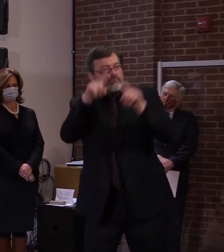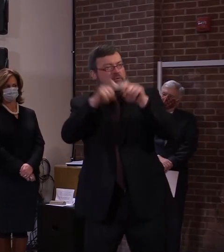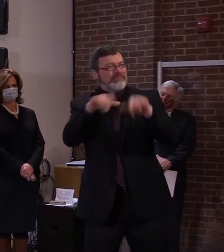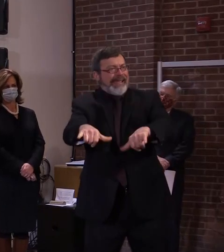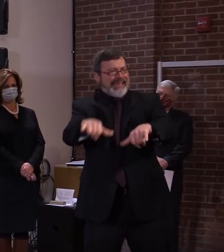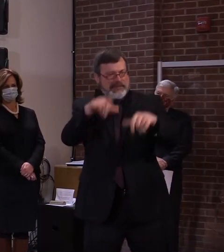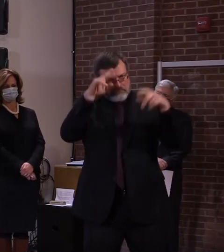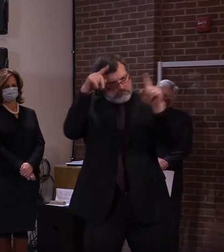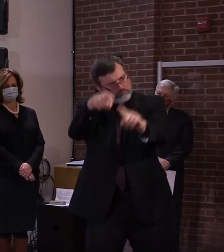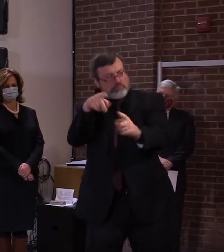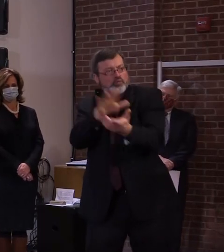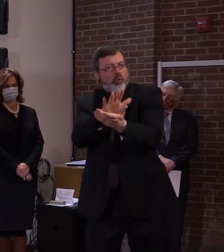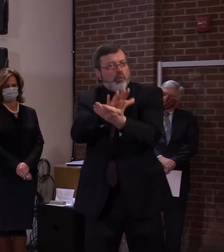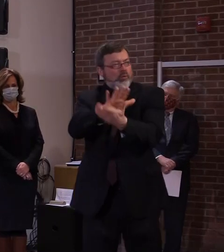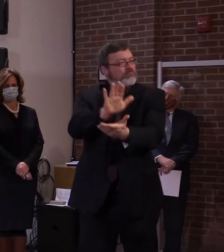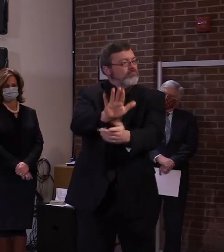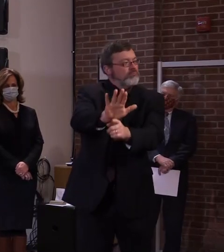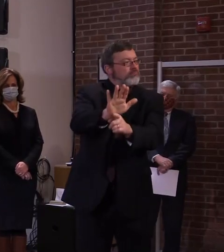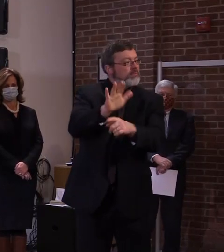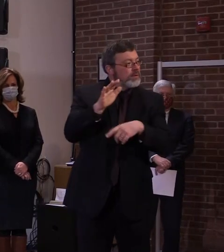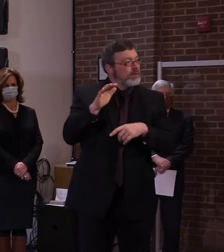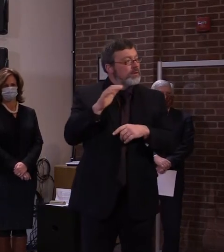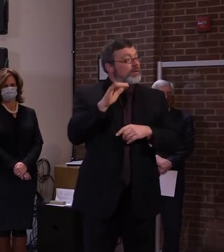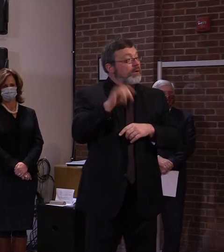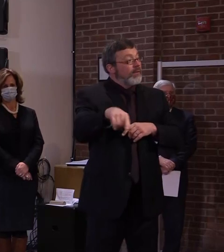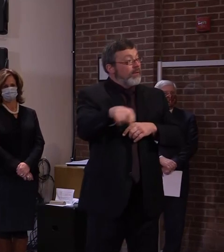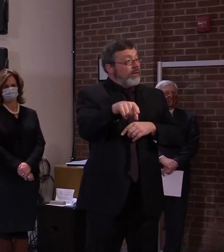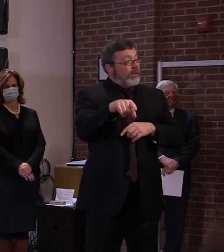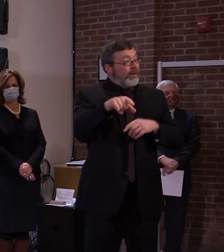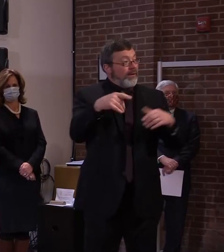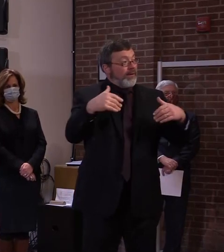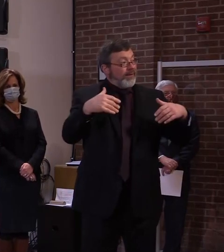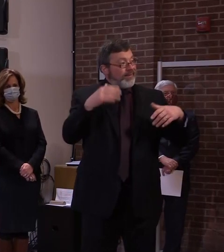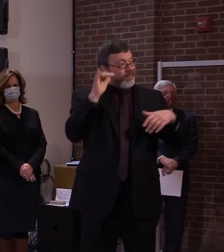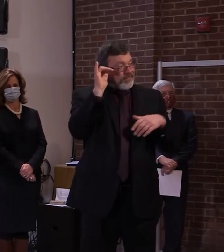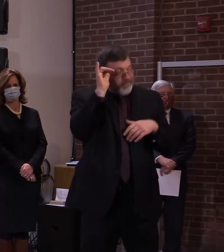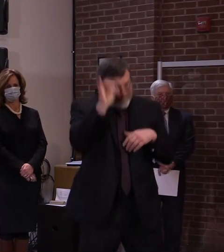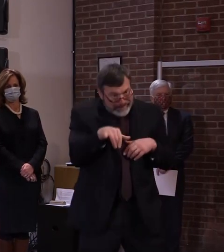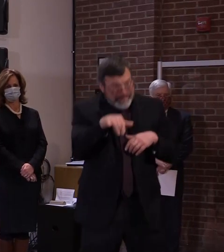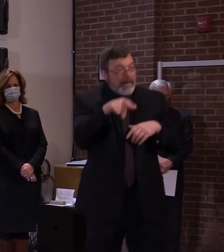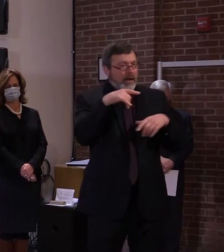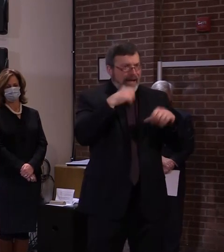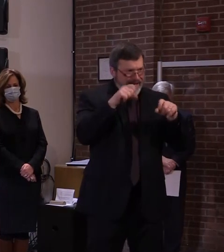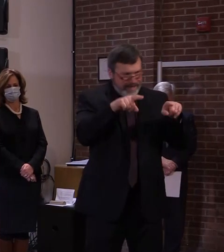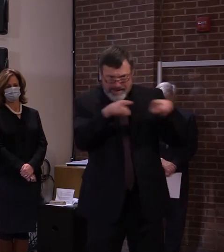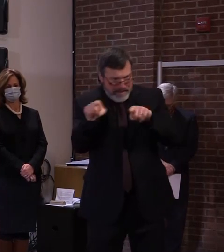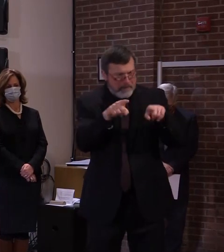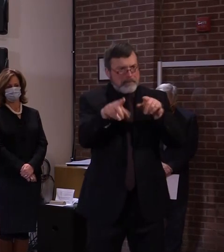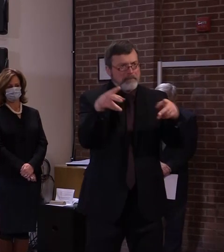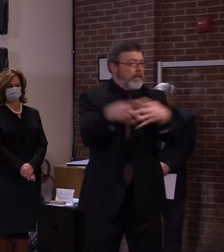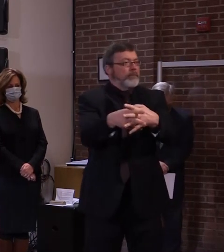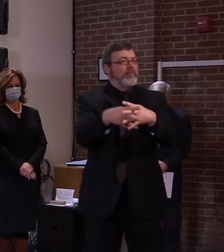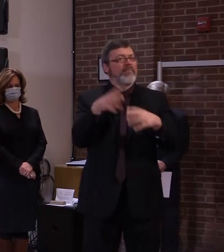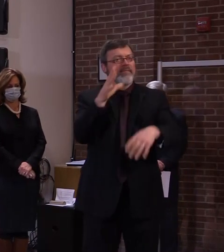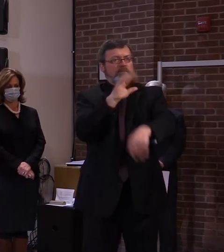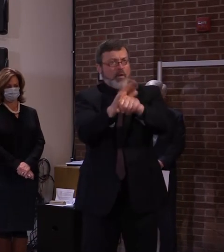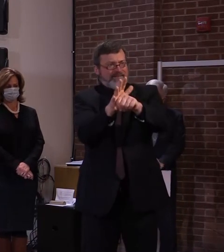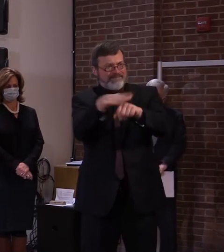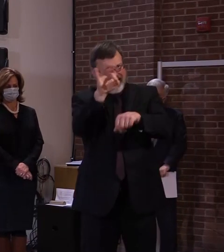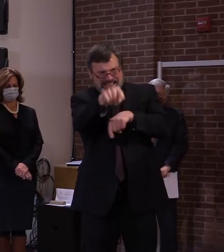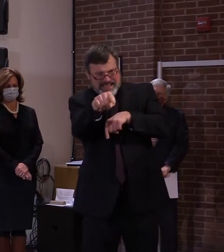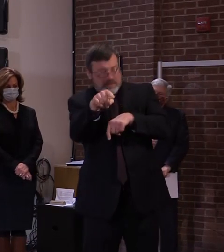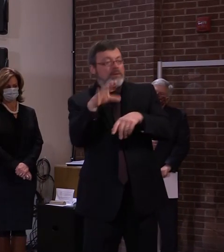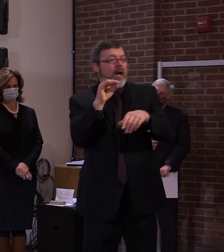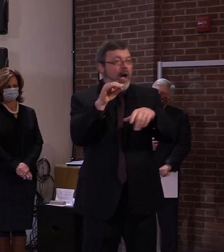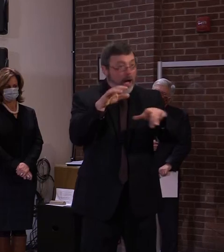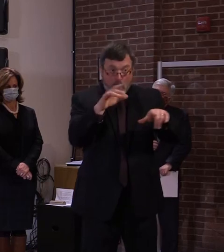from the perspective of detecting the virus and enabling more students to stay in school. As the governor mentioned last week, the CDC formally announced